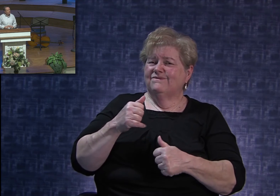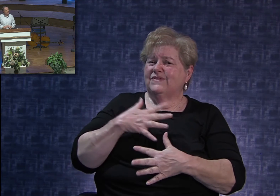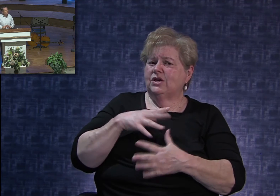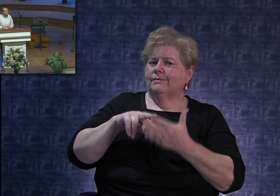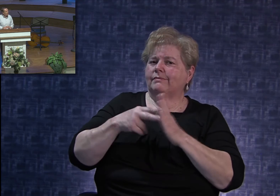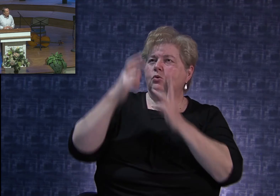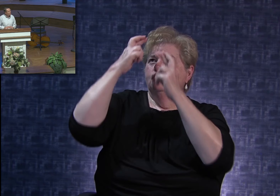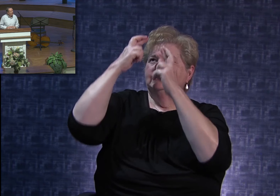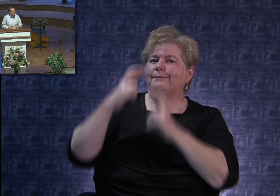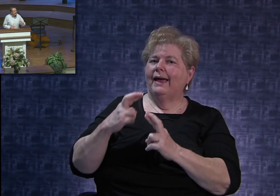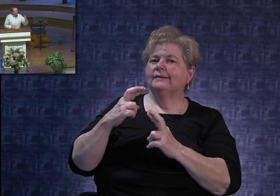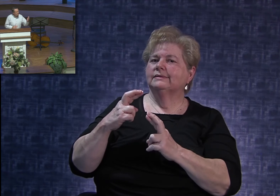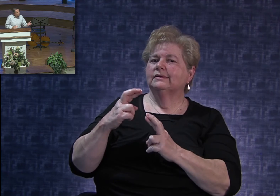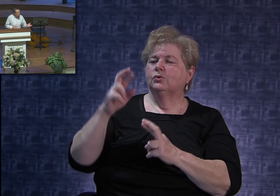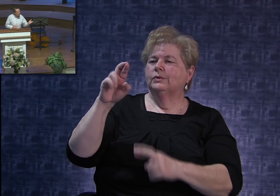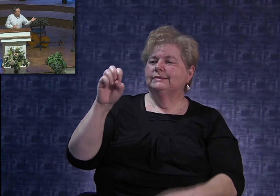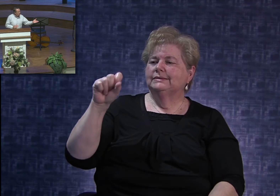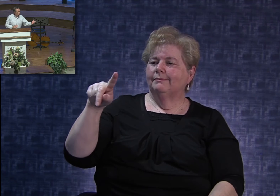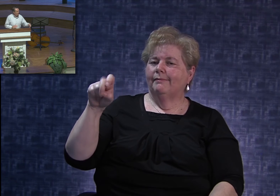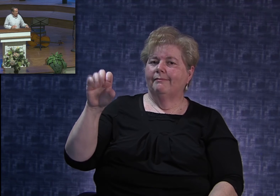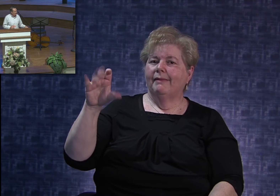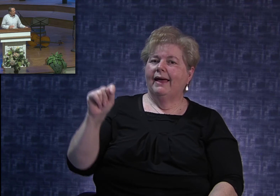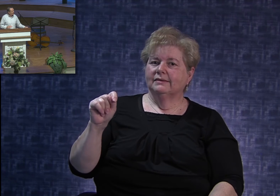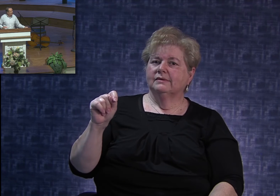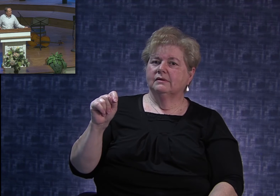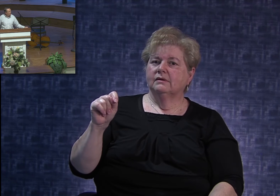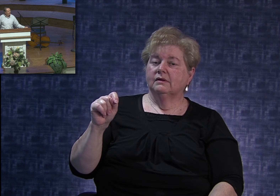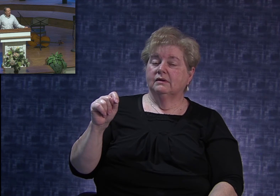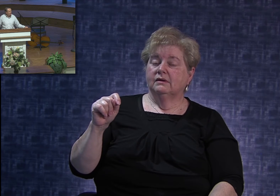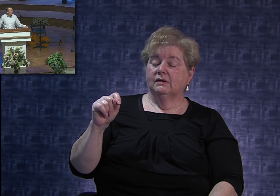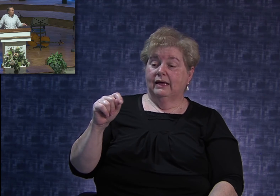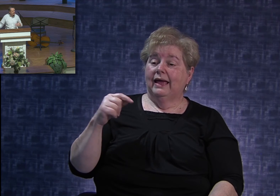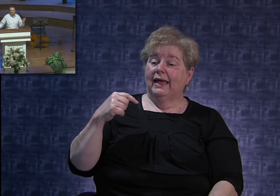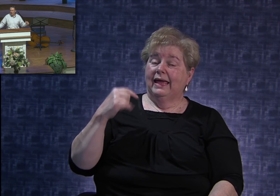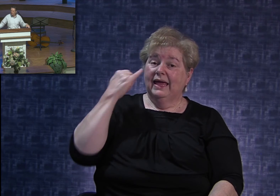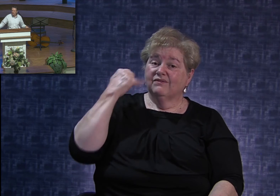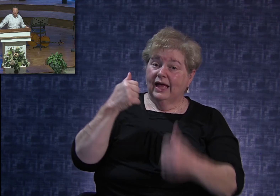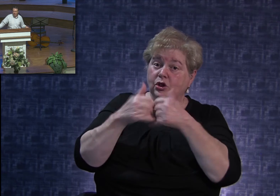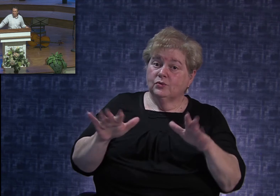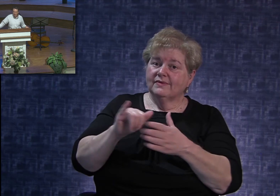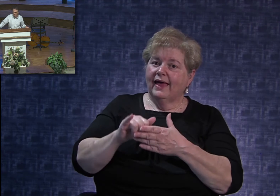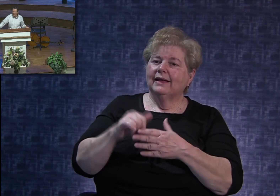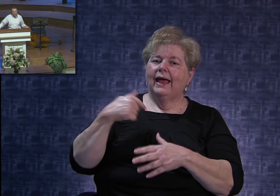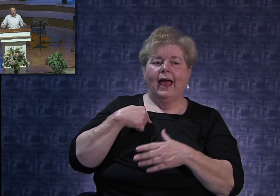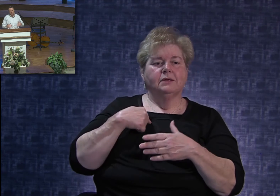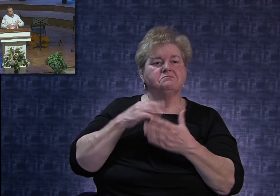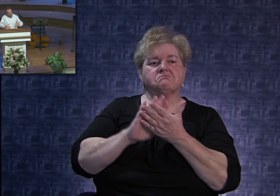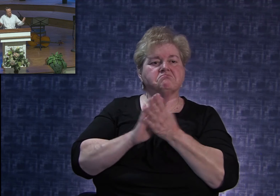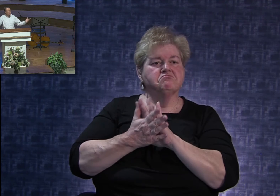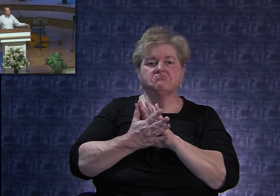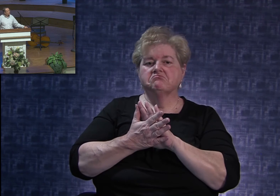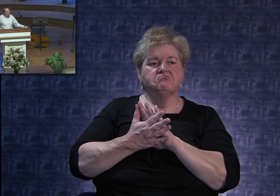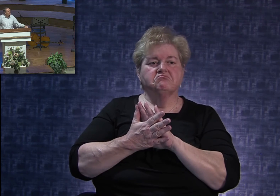this respect for my position under God, then I am very likely to take matters into my own hands and simply